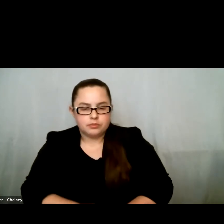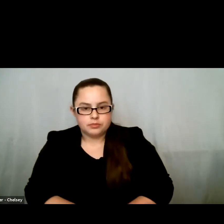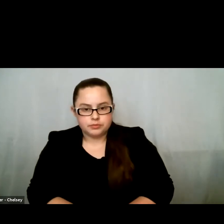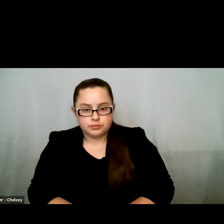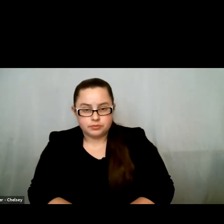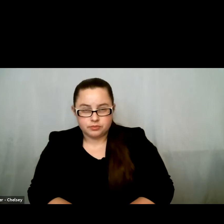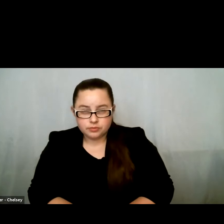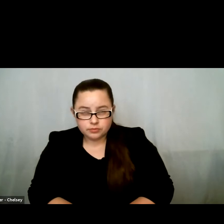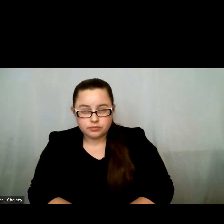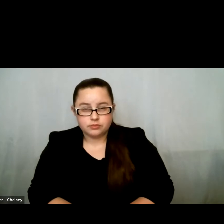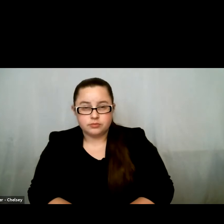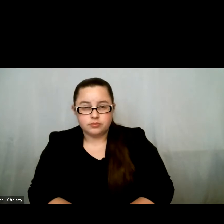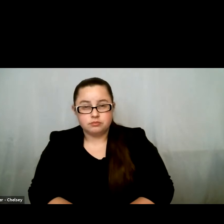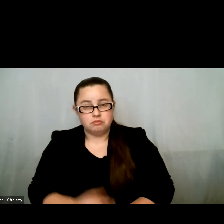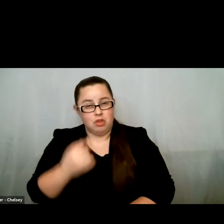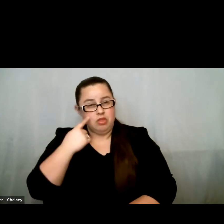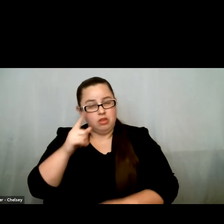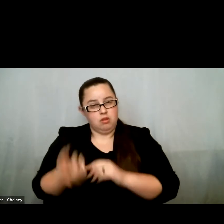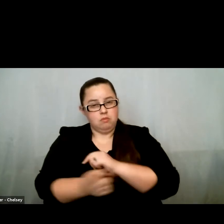Can you imagine what the sentence was?